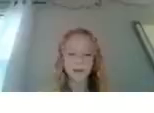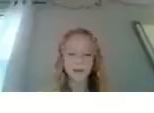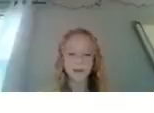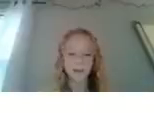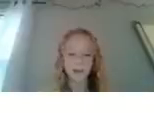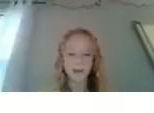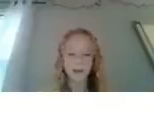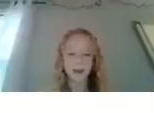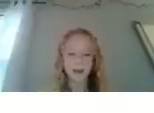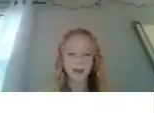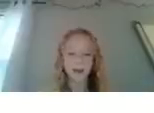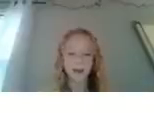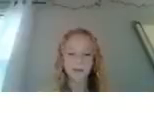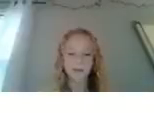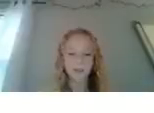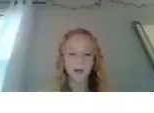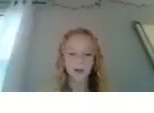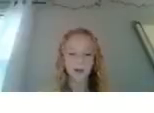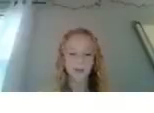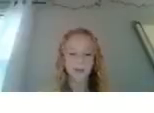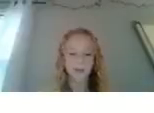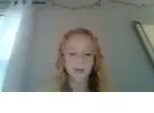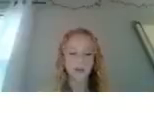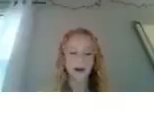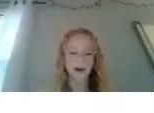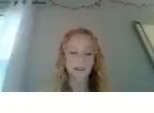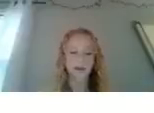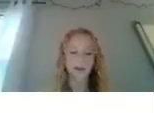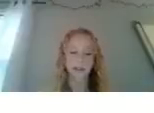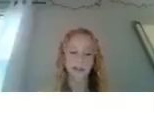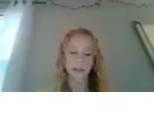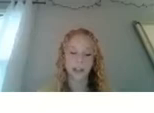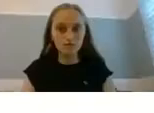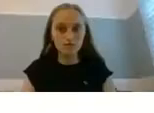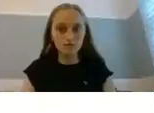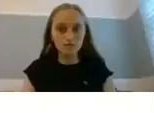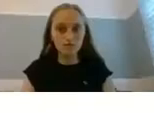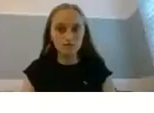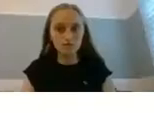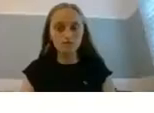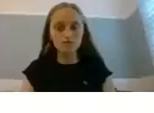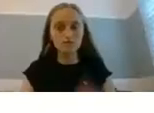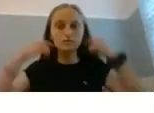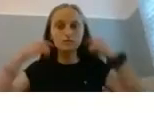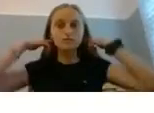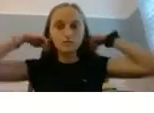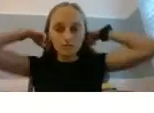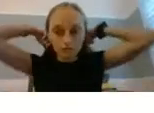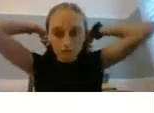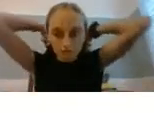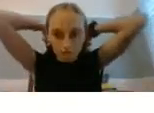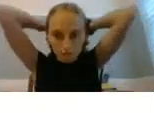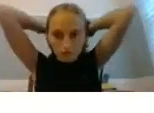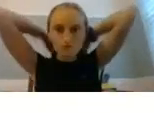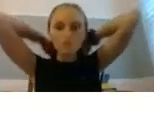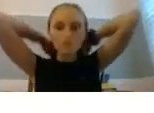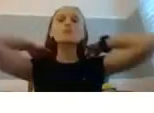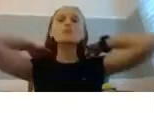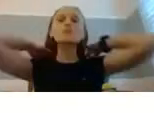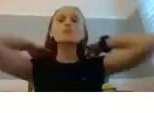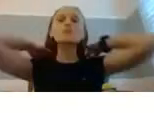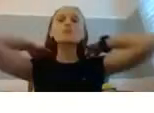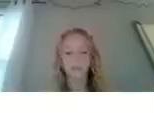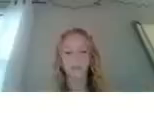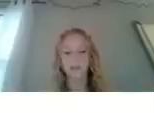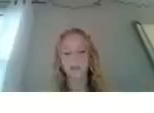and another main goal we had for this project was to learn about special education as well as the relationship between special education and sign language.